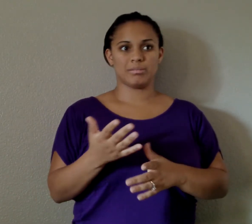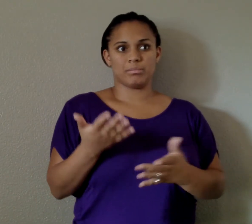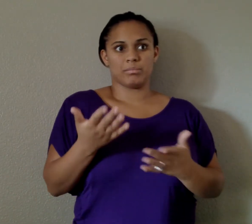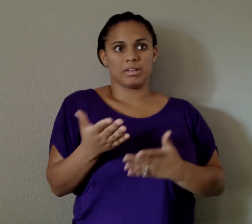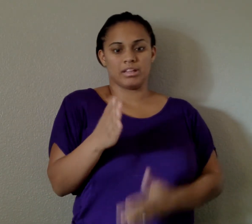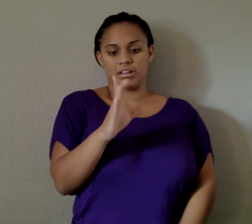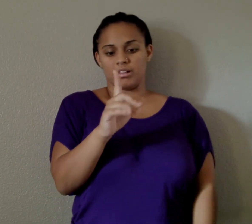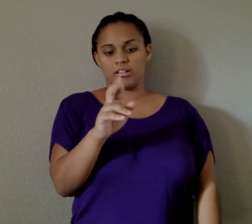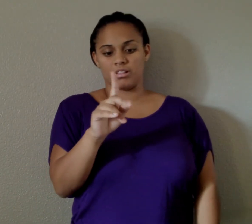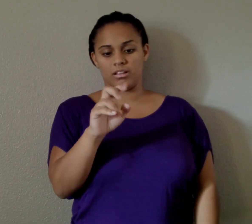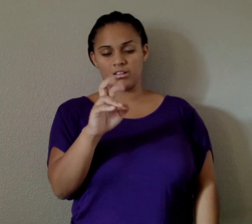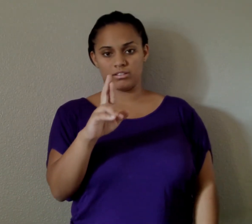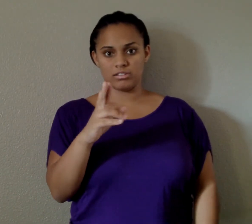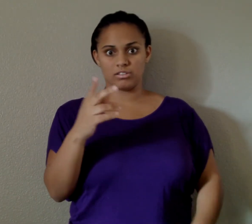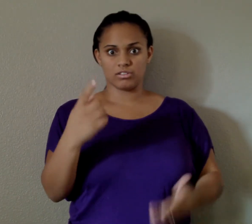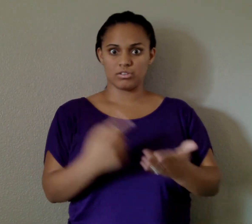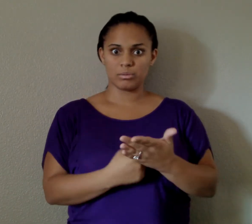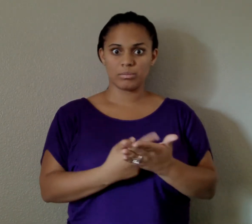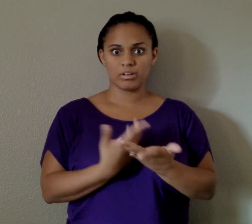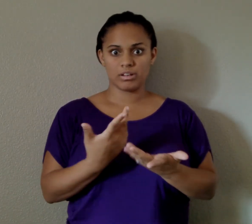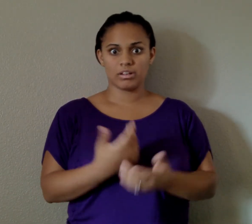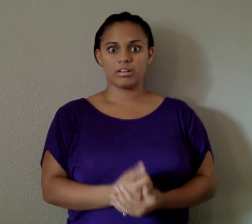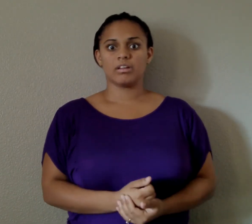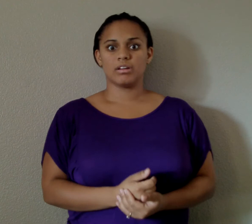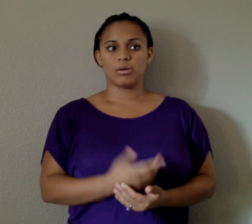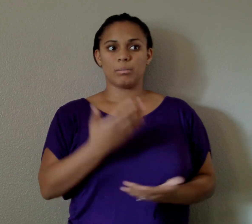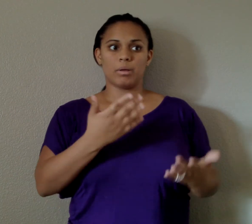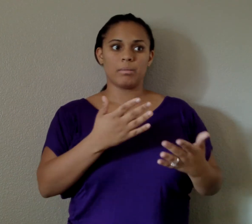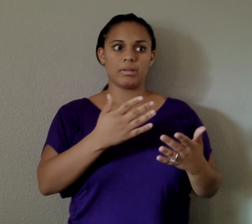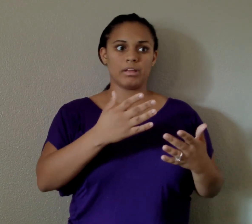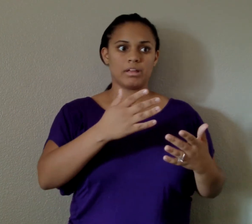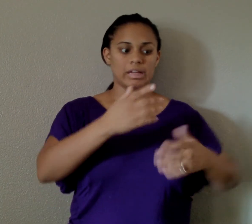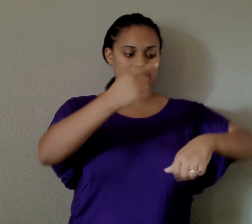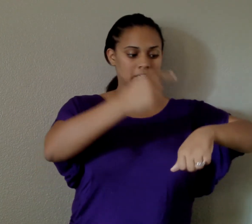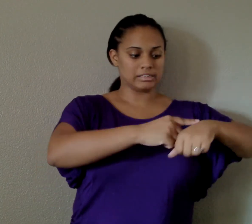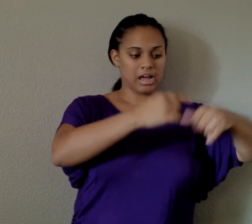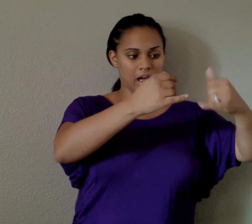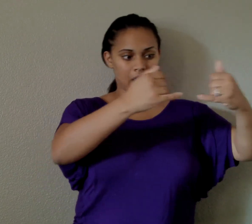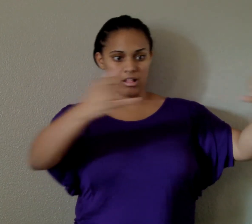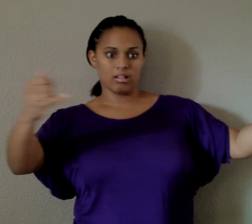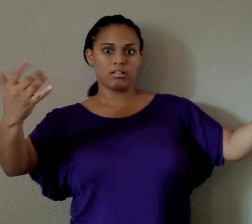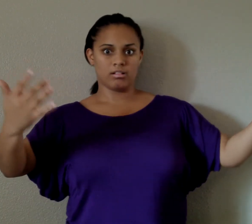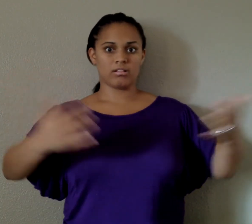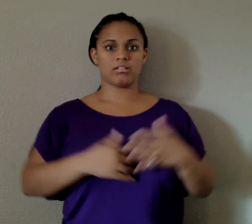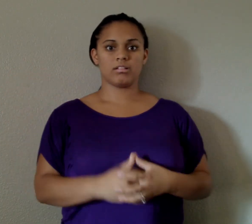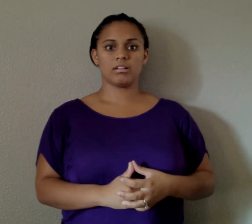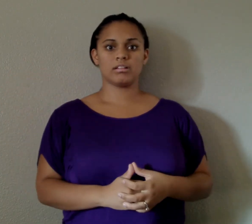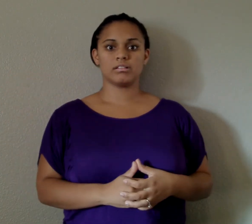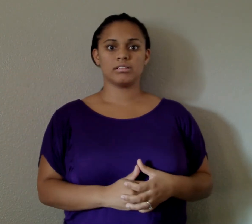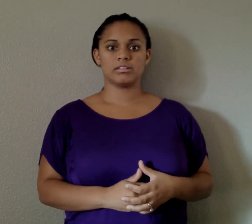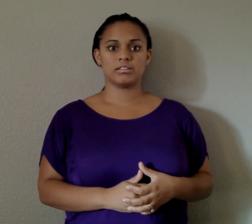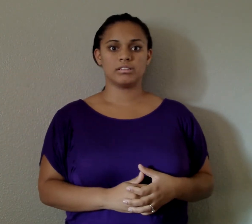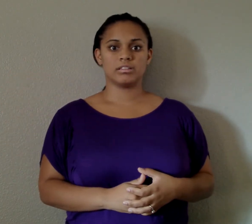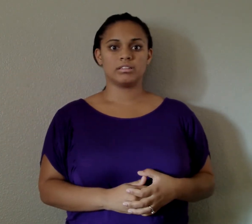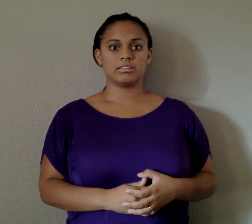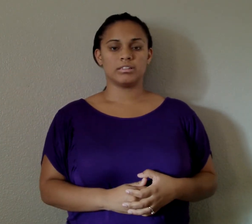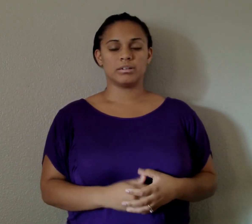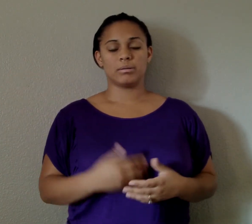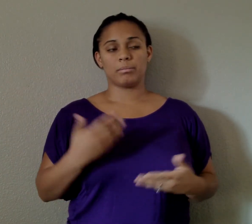doing, and often it's a combination of patterns, which is good for them to see as well. So they draw a concept map, maybe write a summary, and here they're